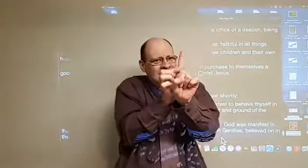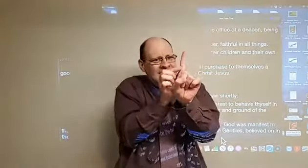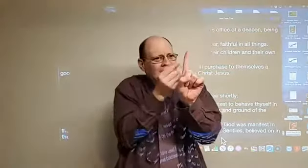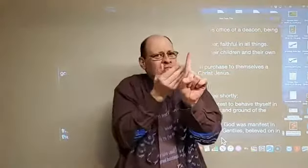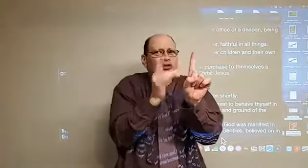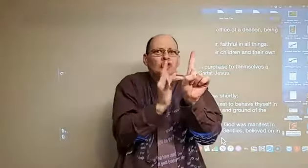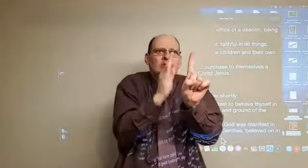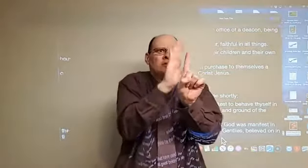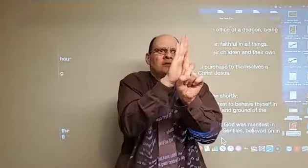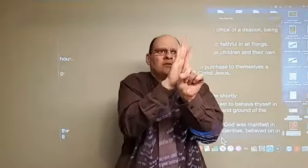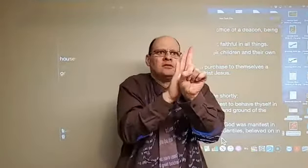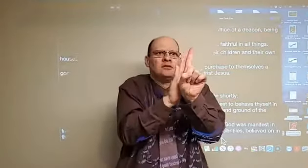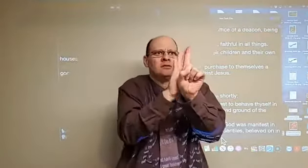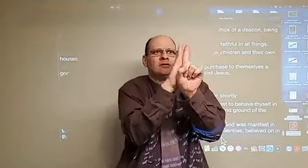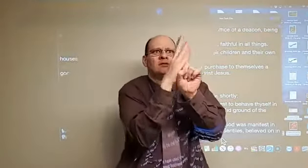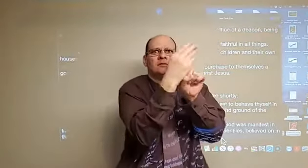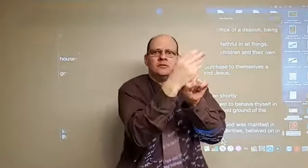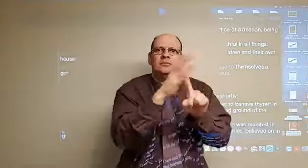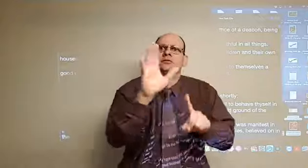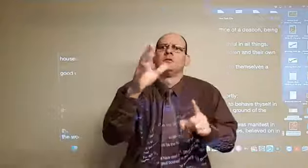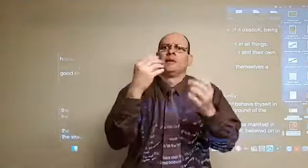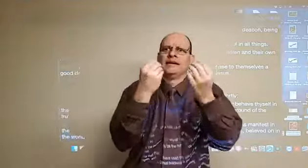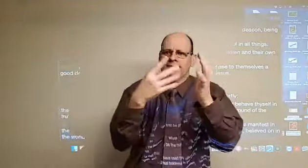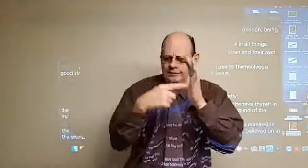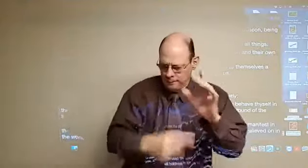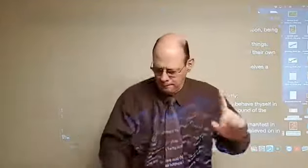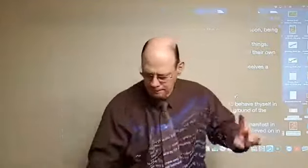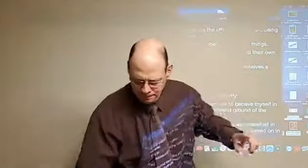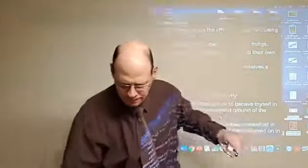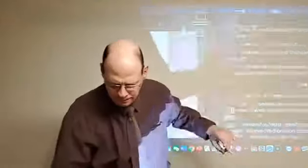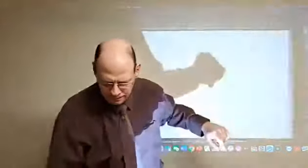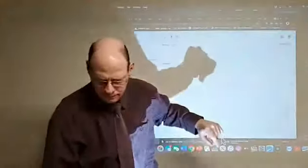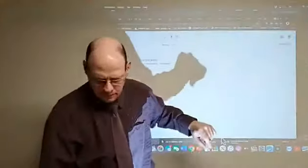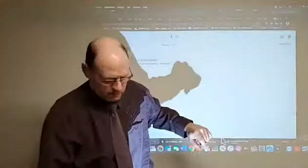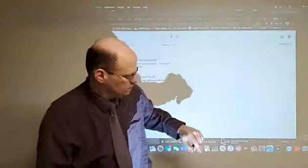God he is God manifest in the flesh I want to give you an example